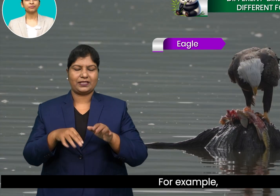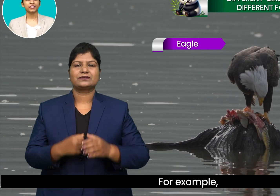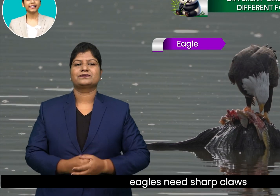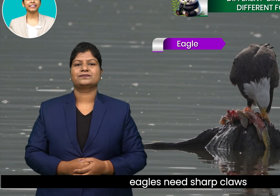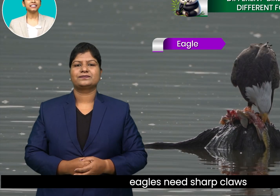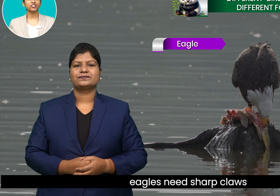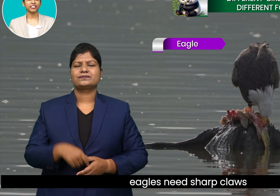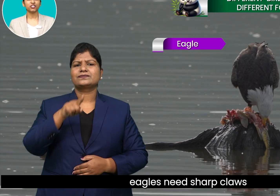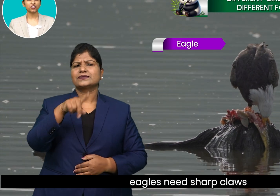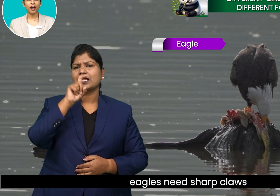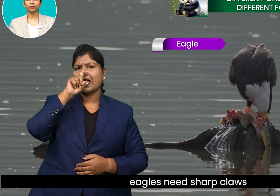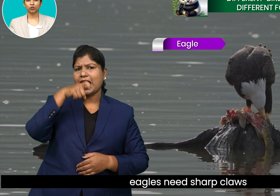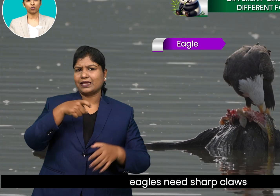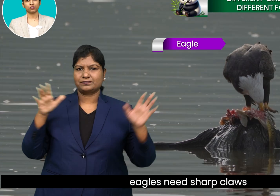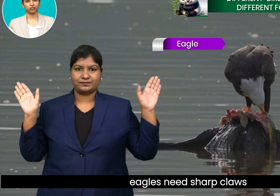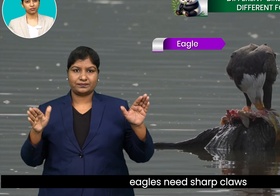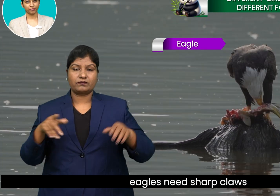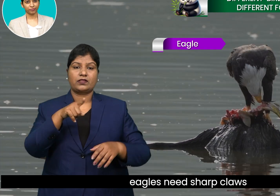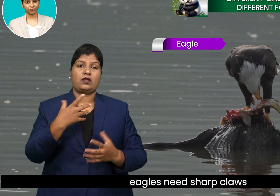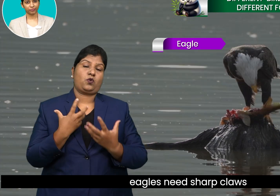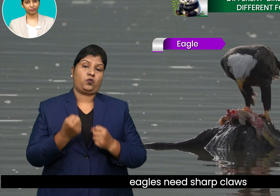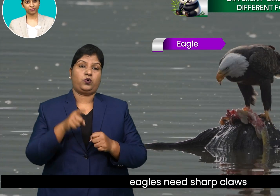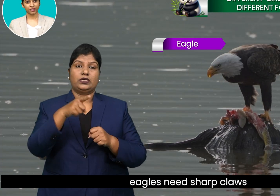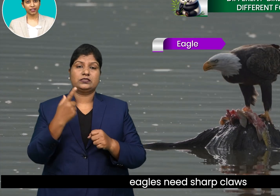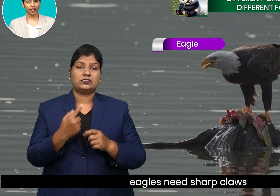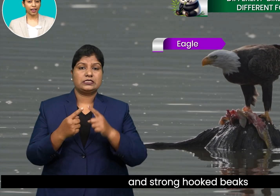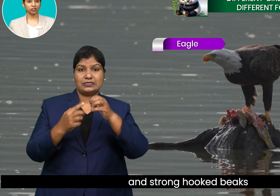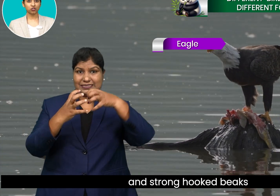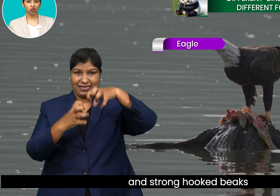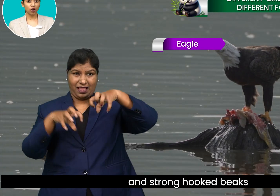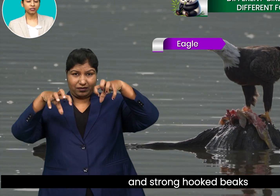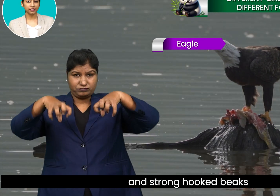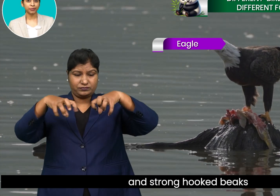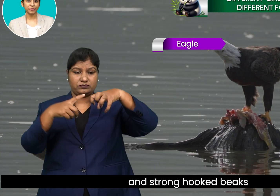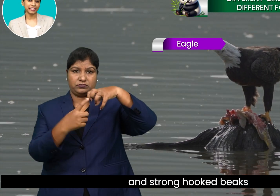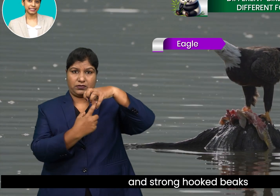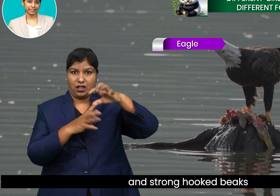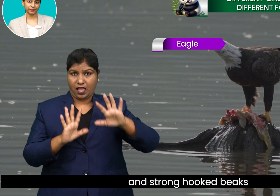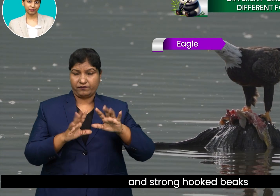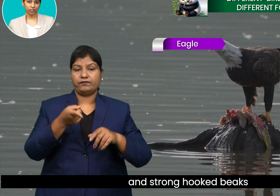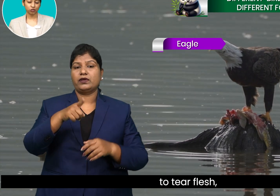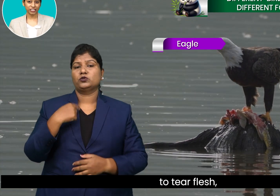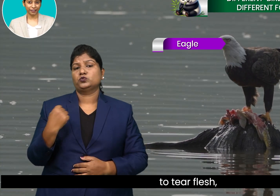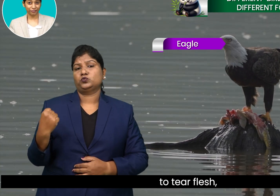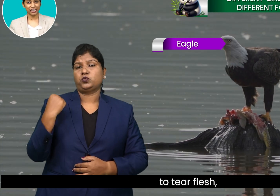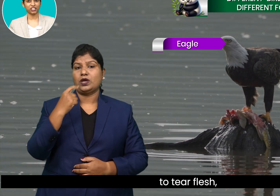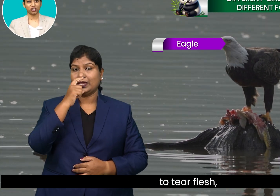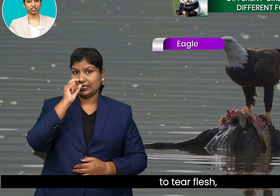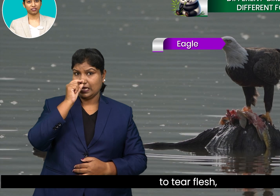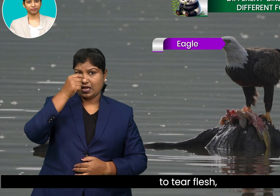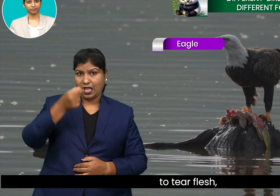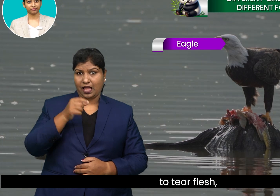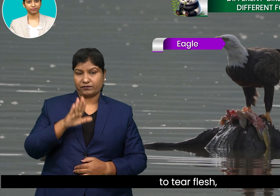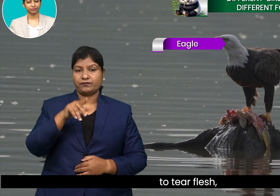example, eagles need sharp claws and strong hooked beaks to tear